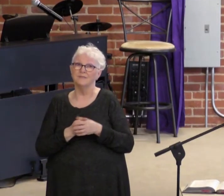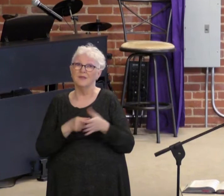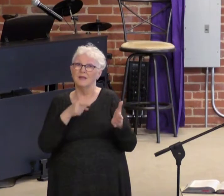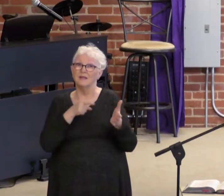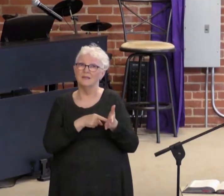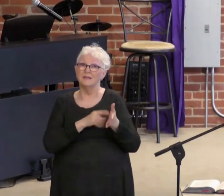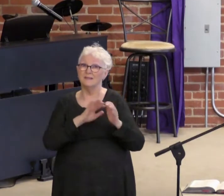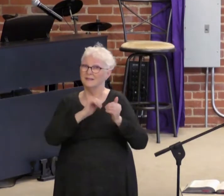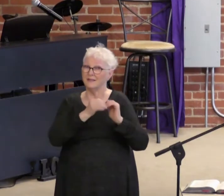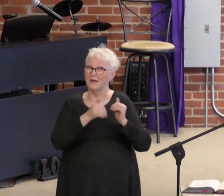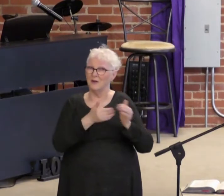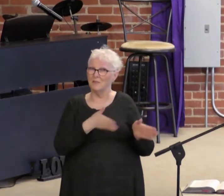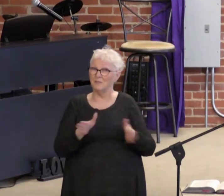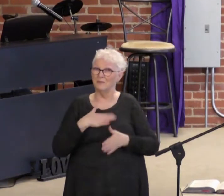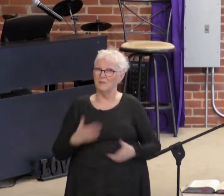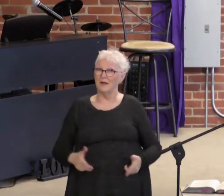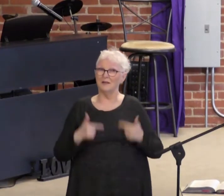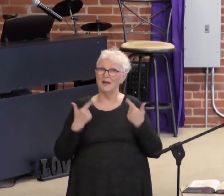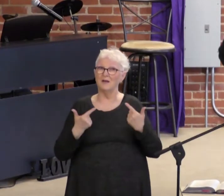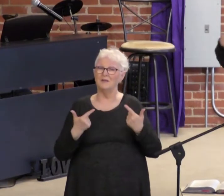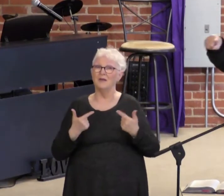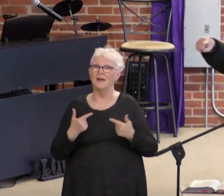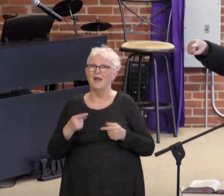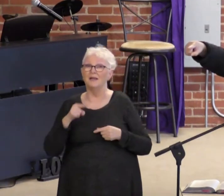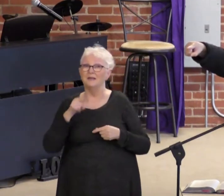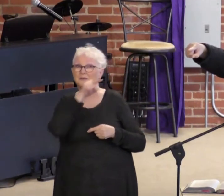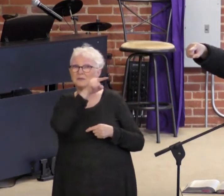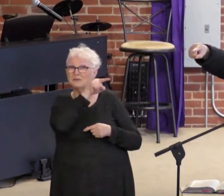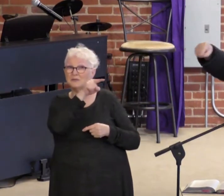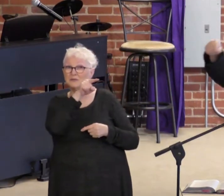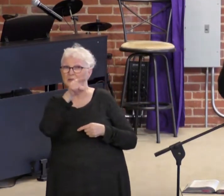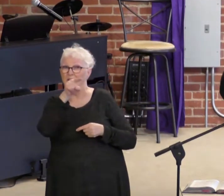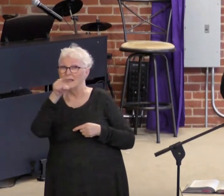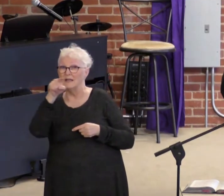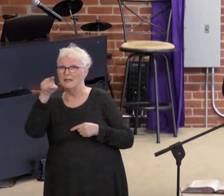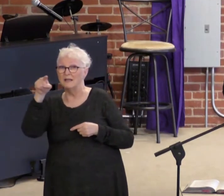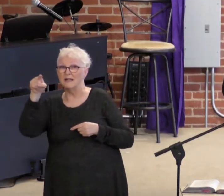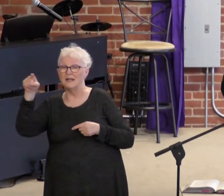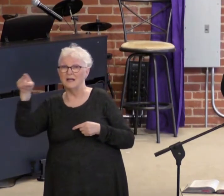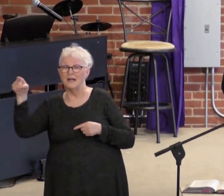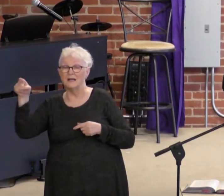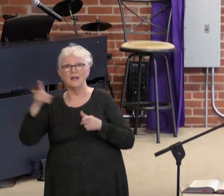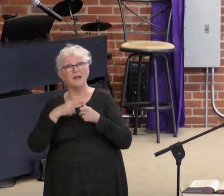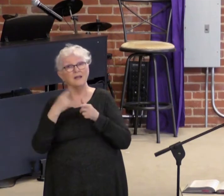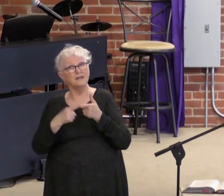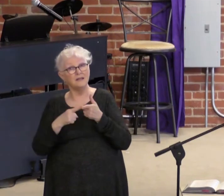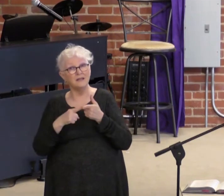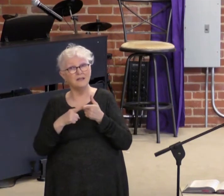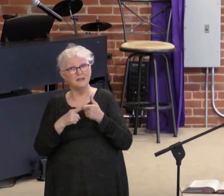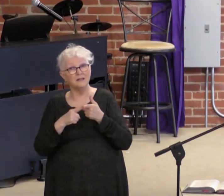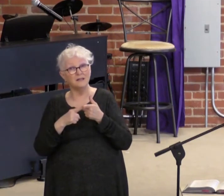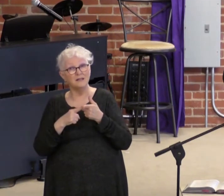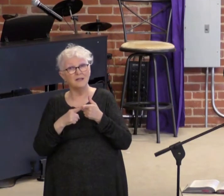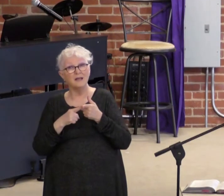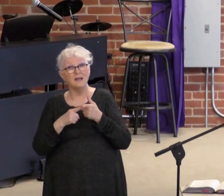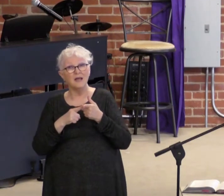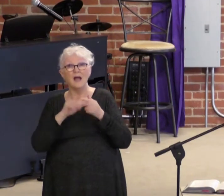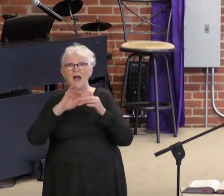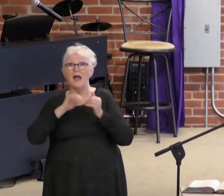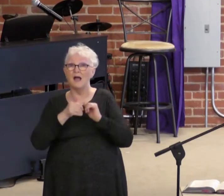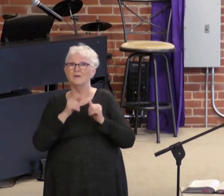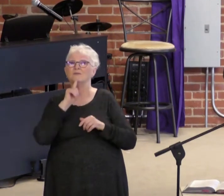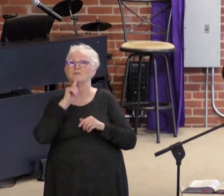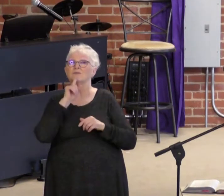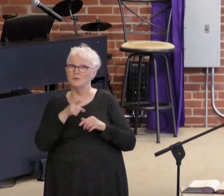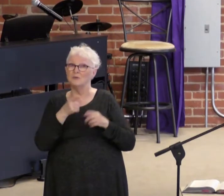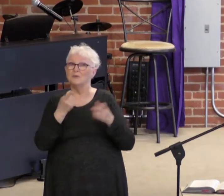life to be. And it was a straight line all the way across. But then he said, this is how it really turned out to be. And it was just a